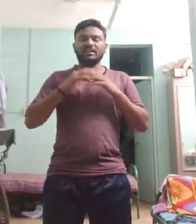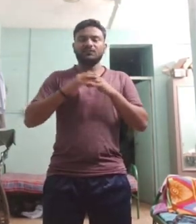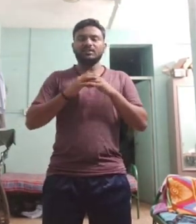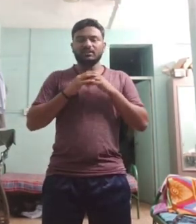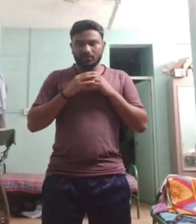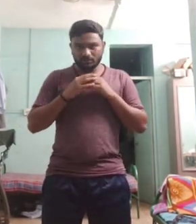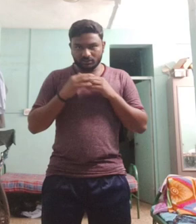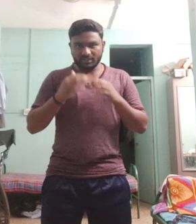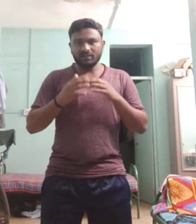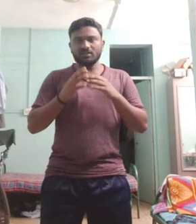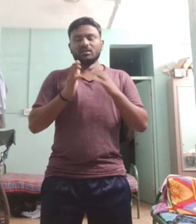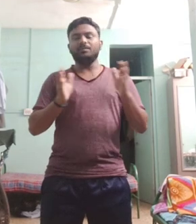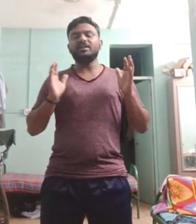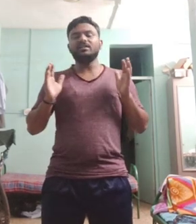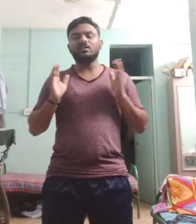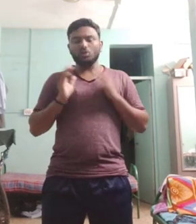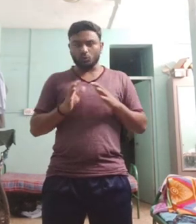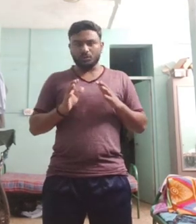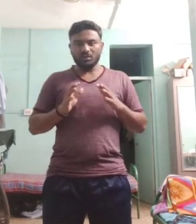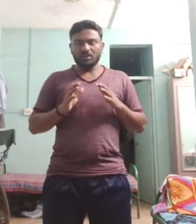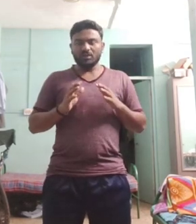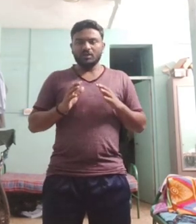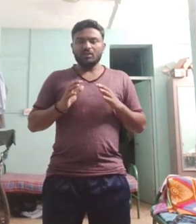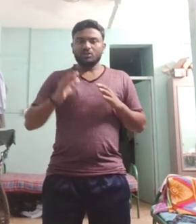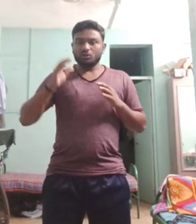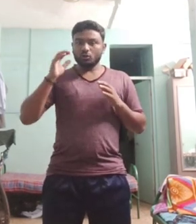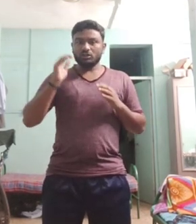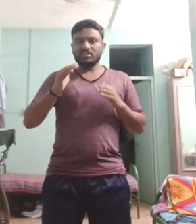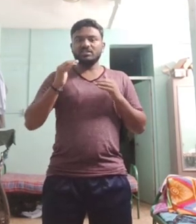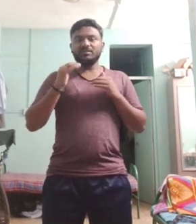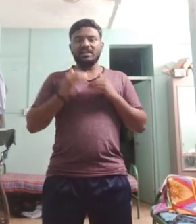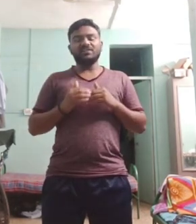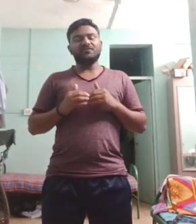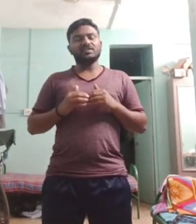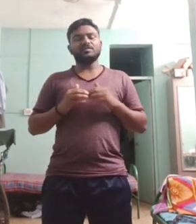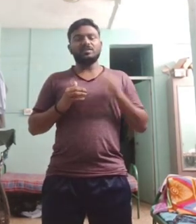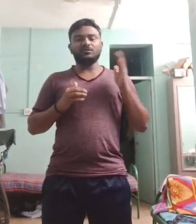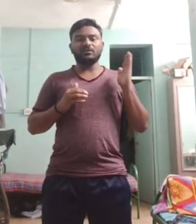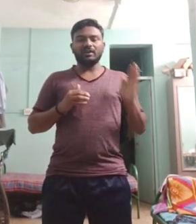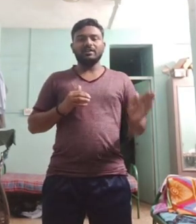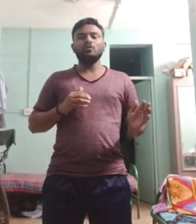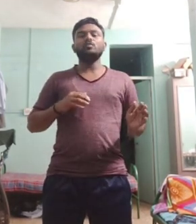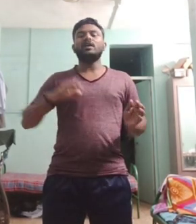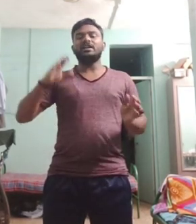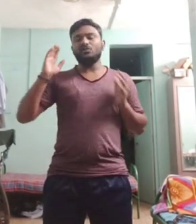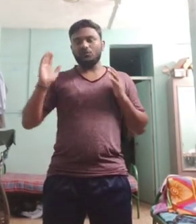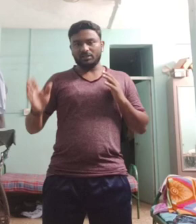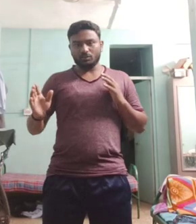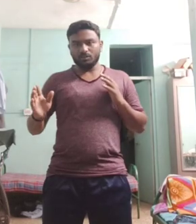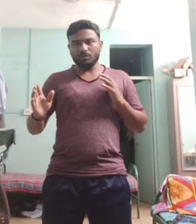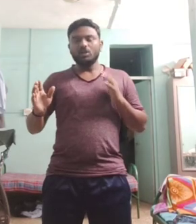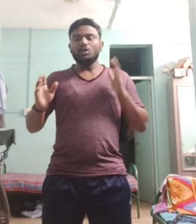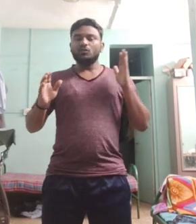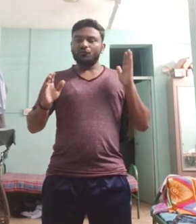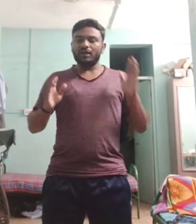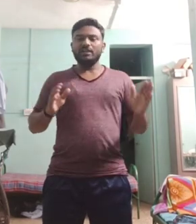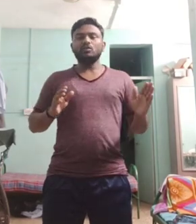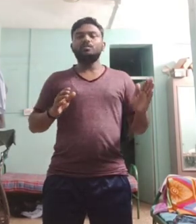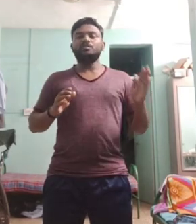will get complete loop. So this is the main difference between while loop and do while loop. While loop